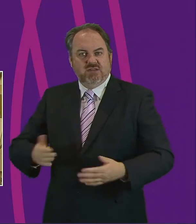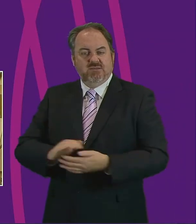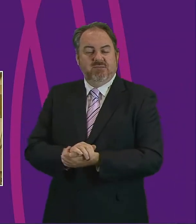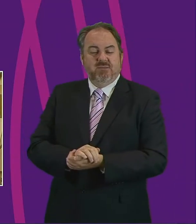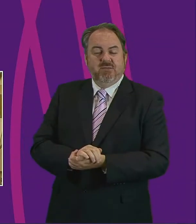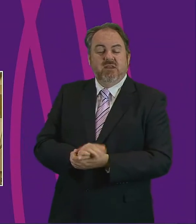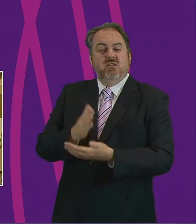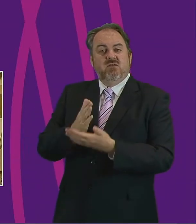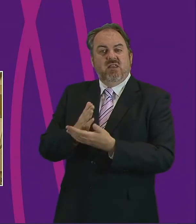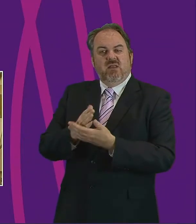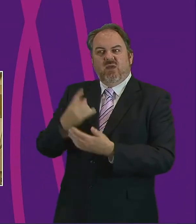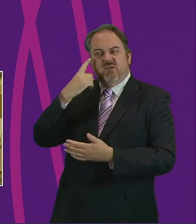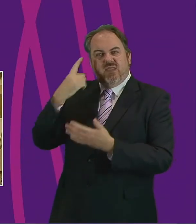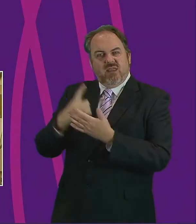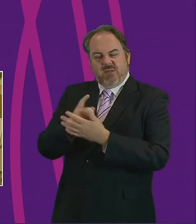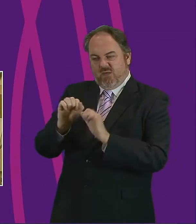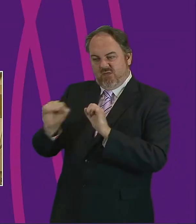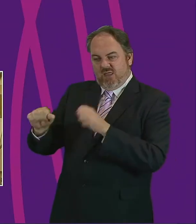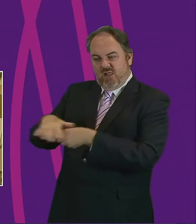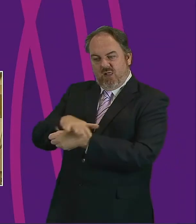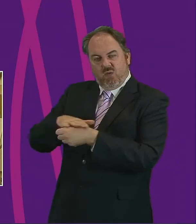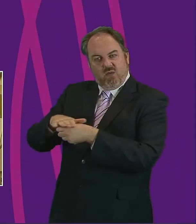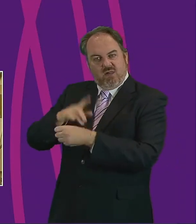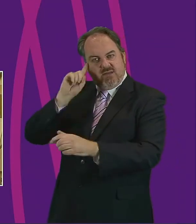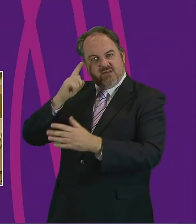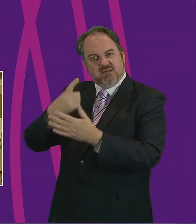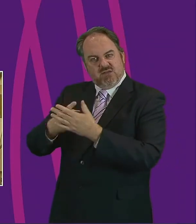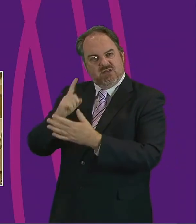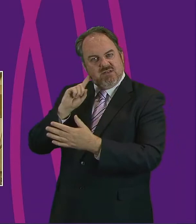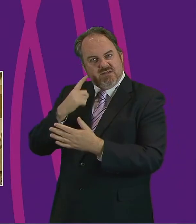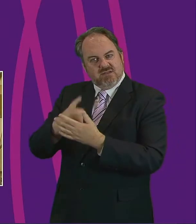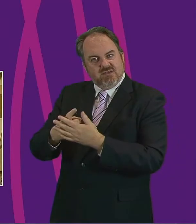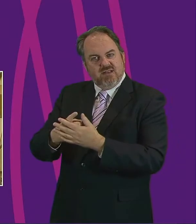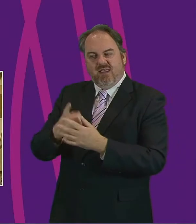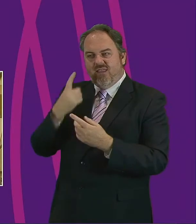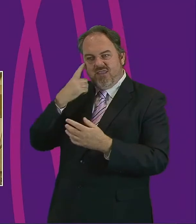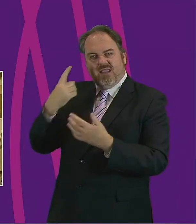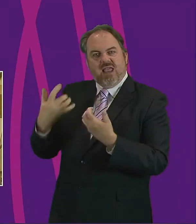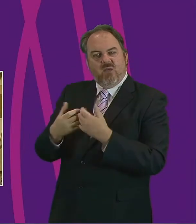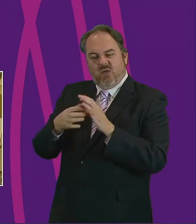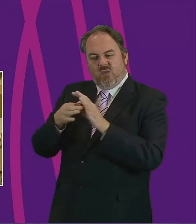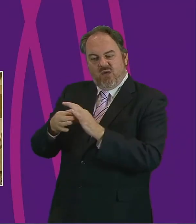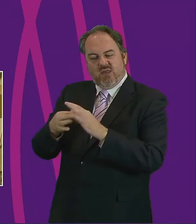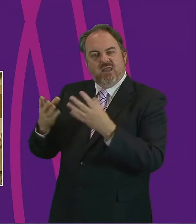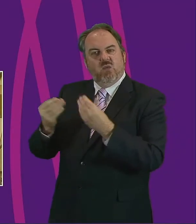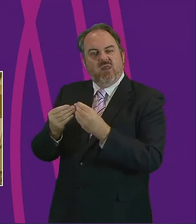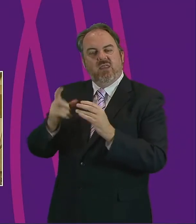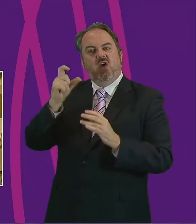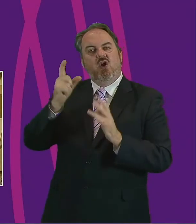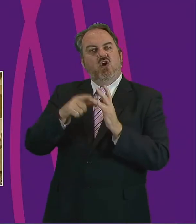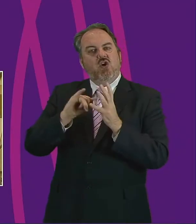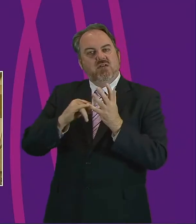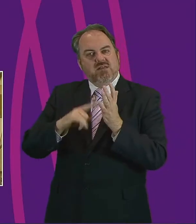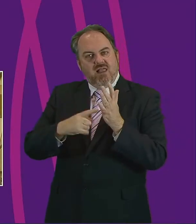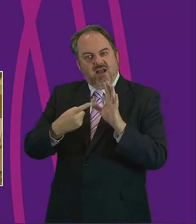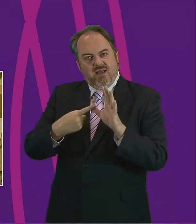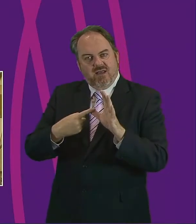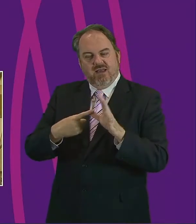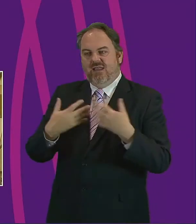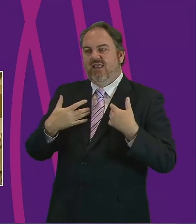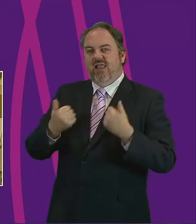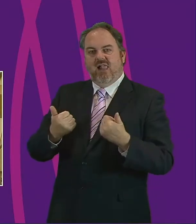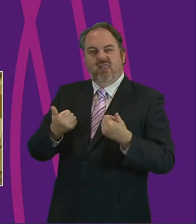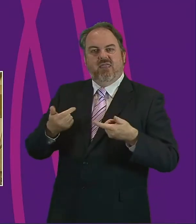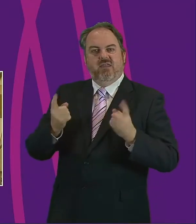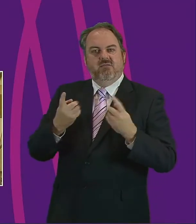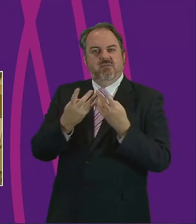government about localised decisions that may fall to be taken, and we're already discussing with COSLA and local authorities how that will work in practice. But in terms of